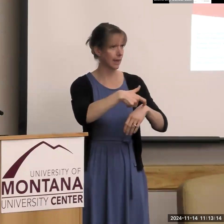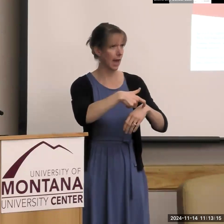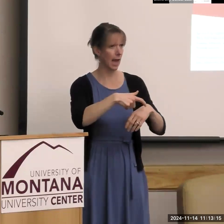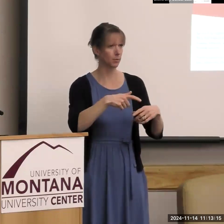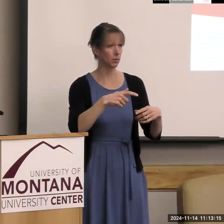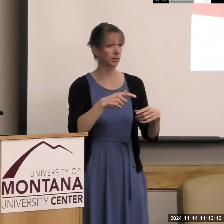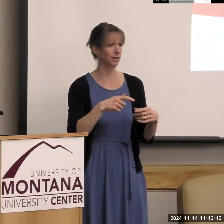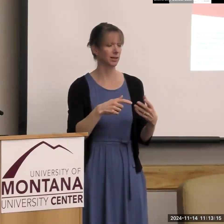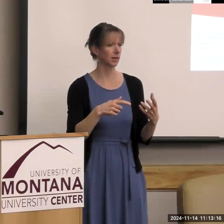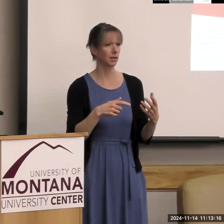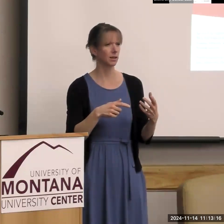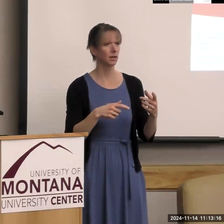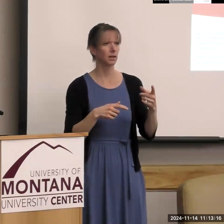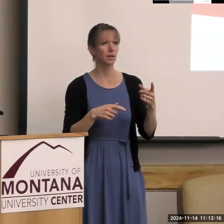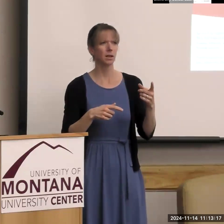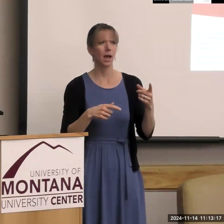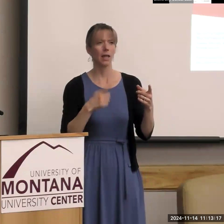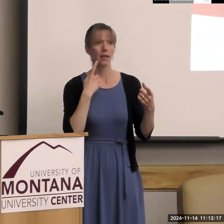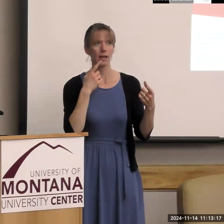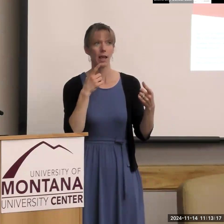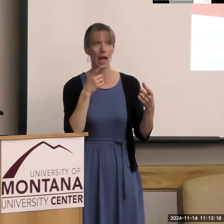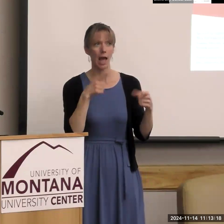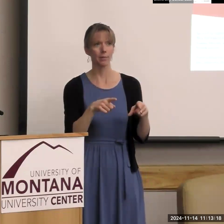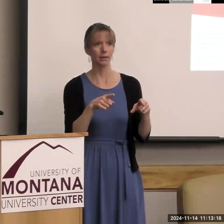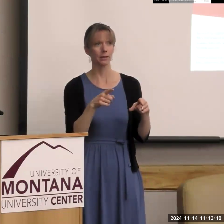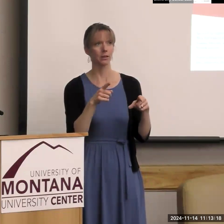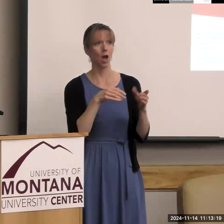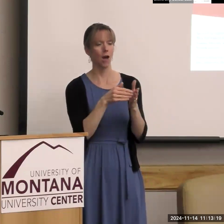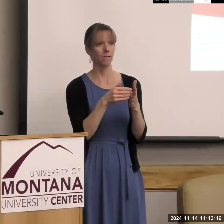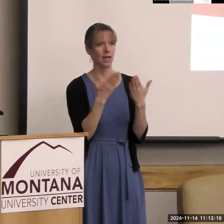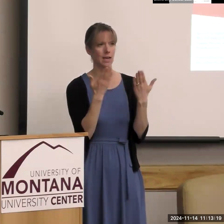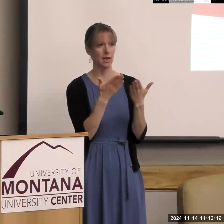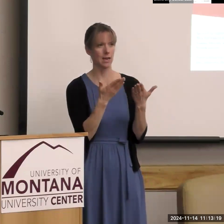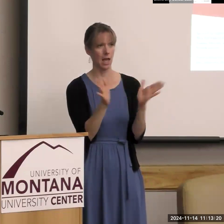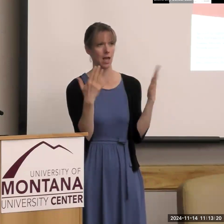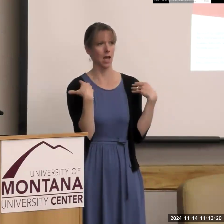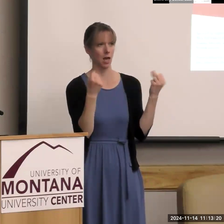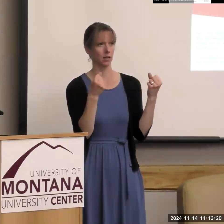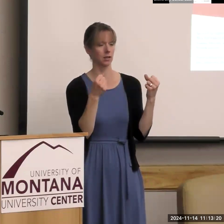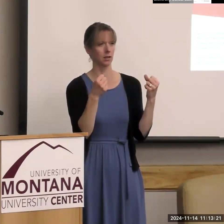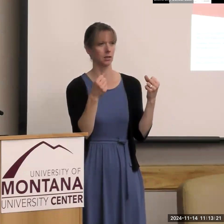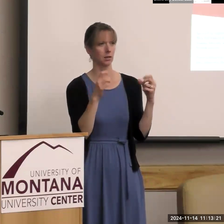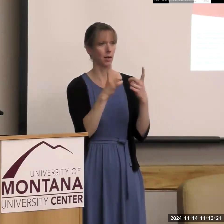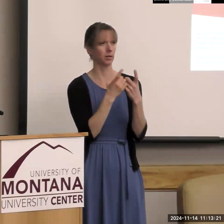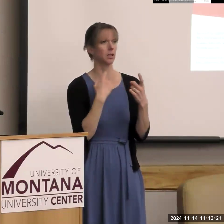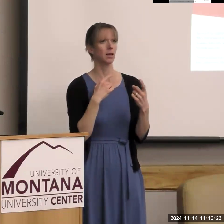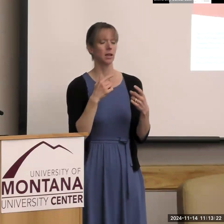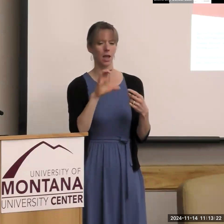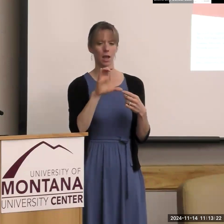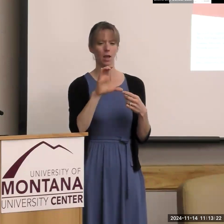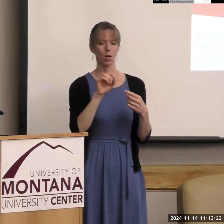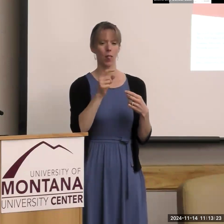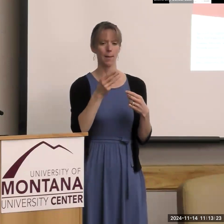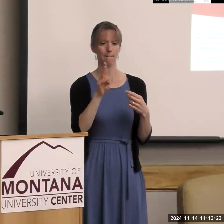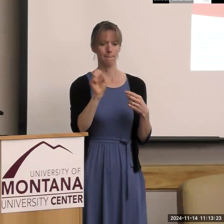and I think this is in a lot of health departments, in Columbus Public Health, we house the transportation, like one of the transportation